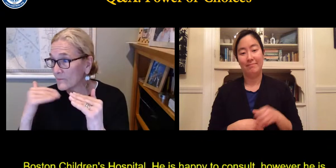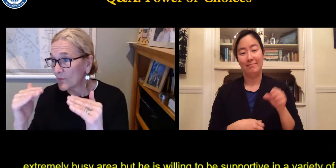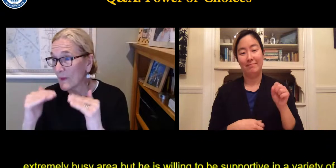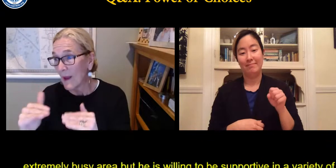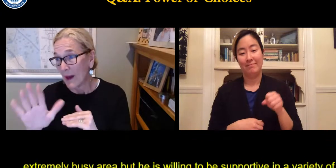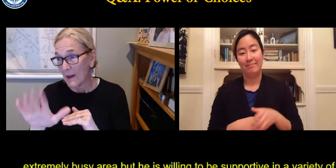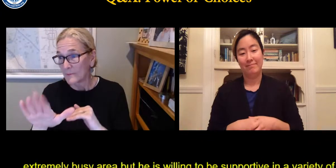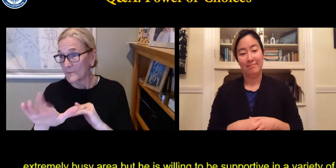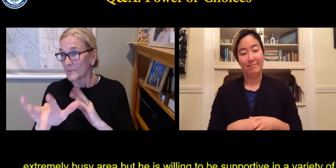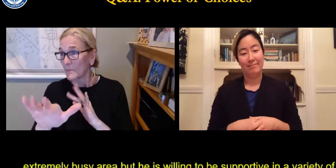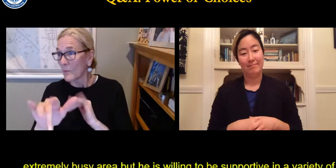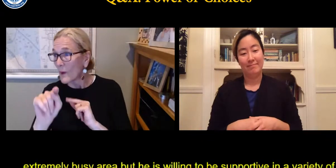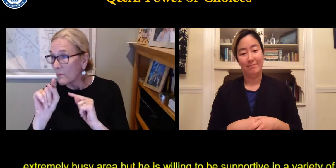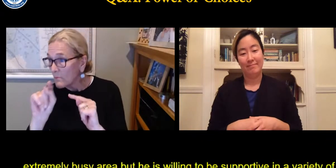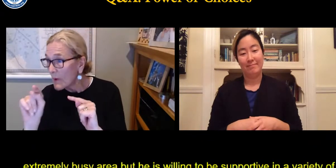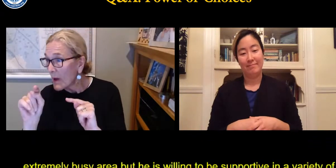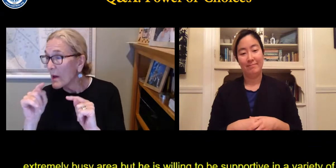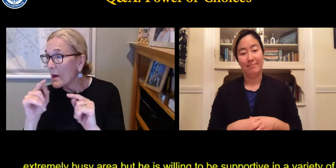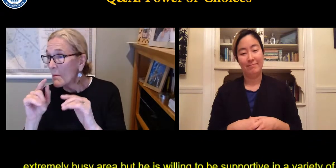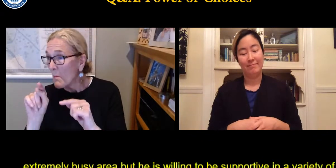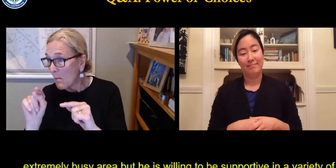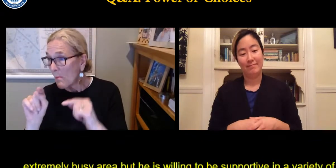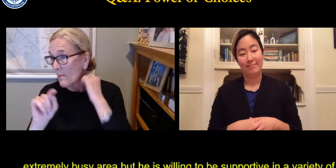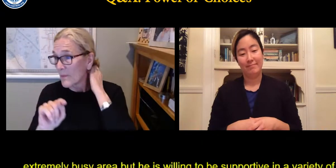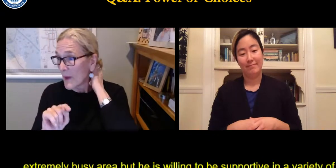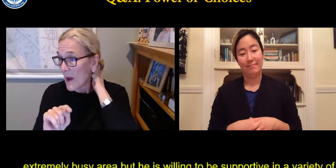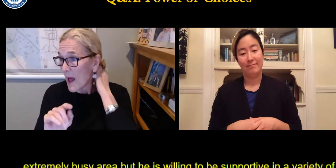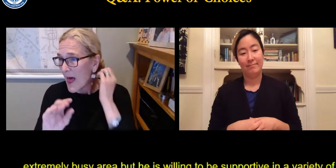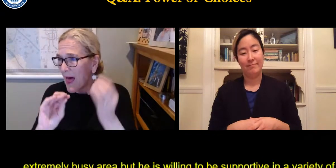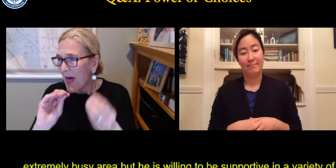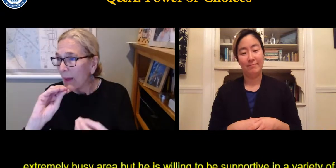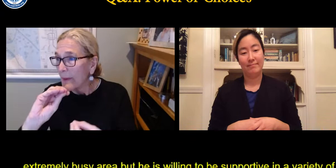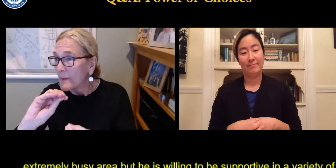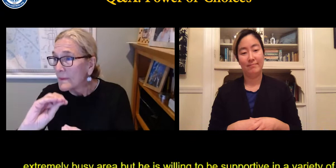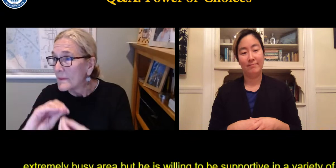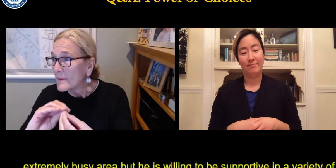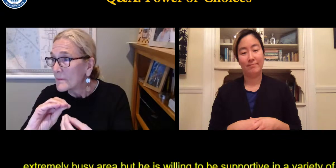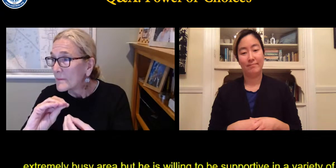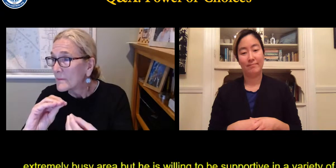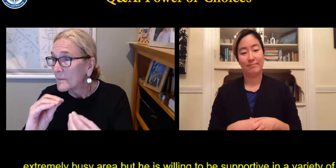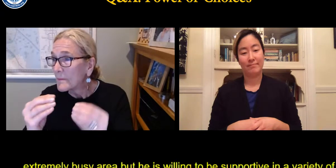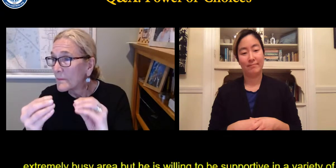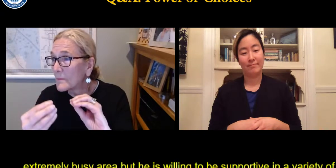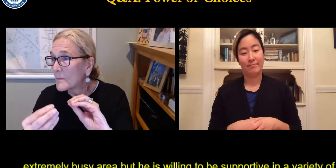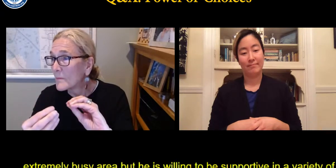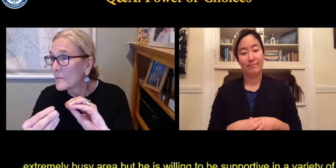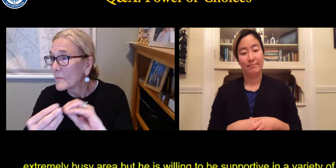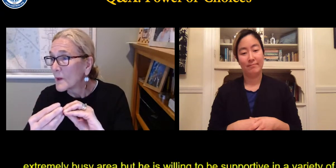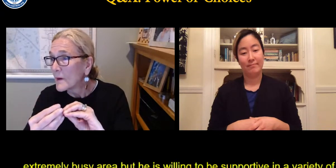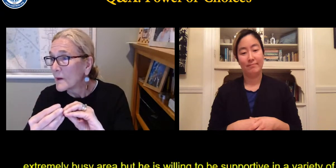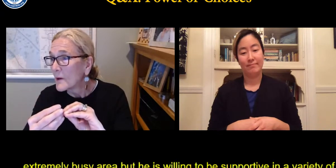warm person. Dr. Marla says, yes, I've met him before. You're right. Very kind, very nice.